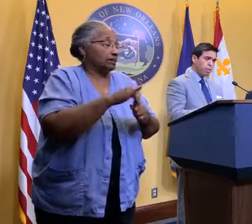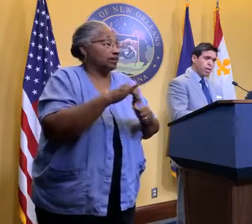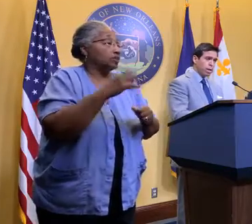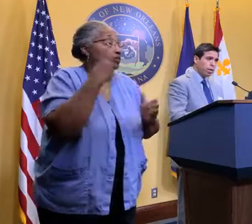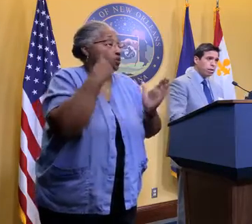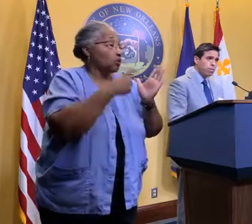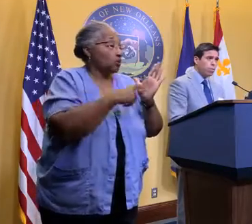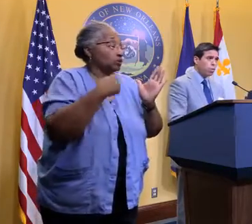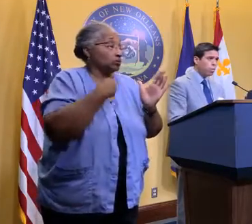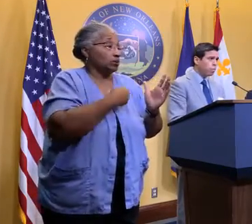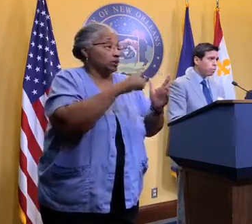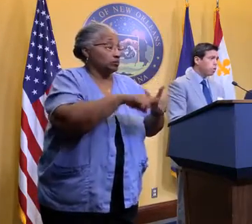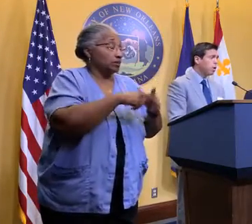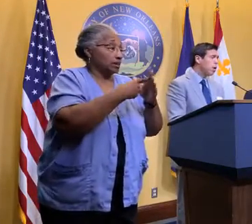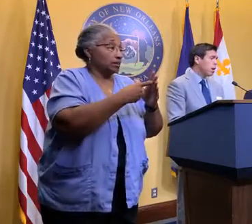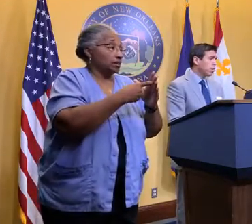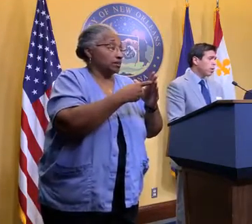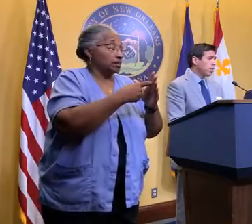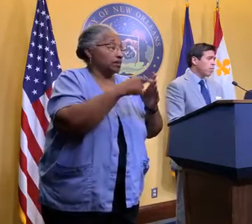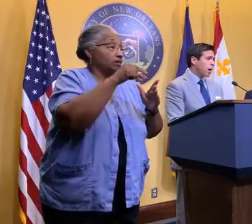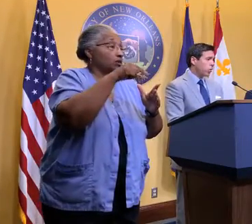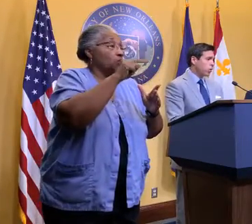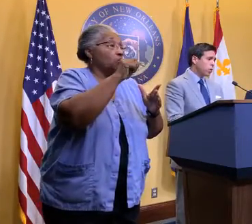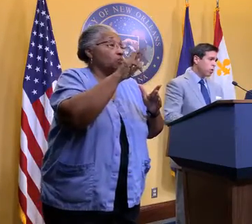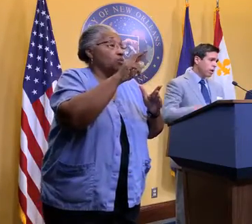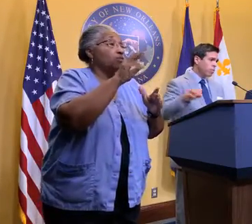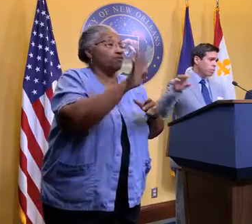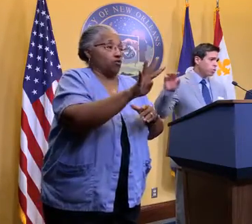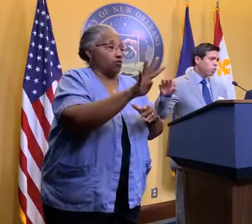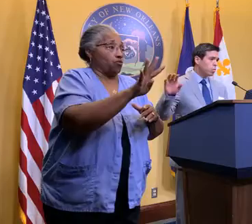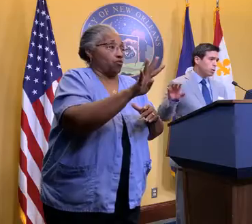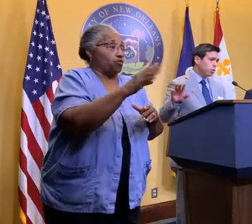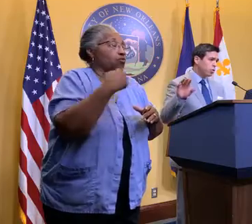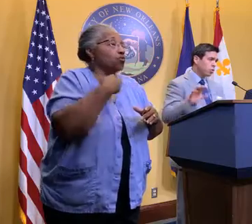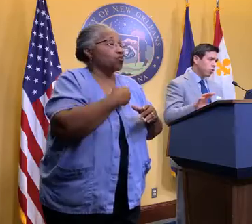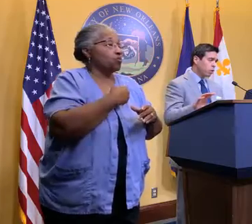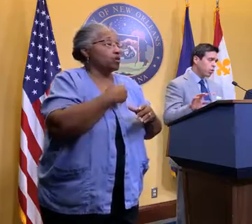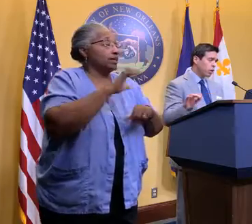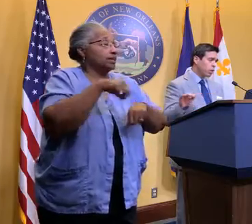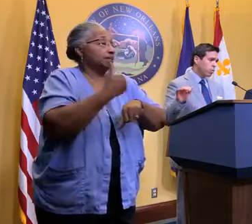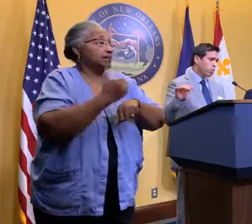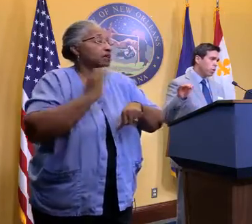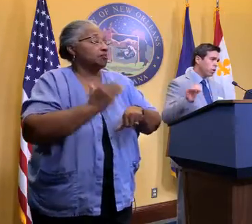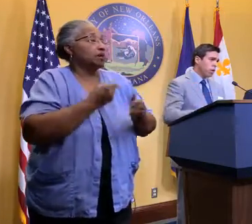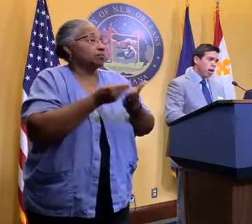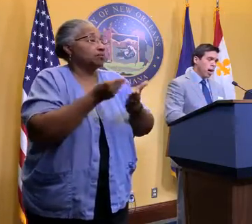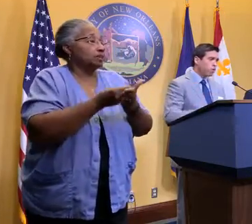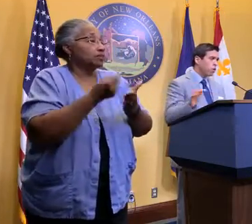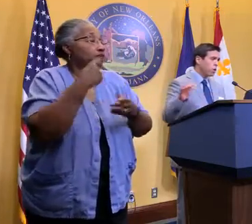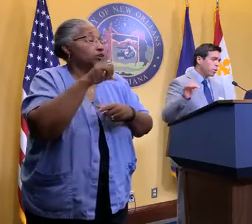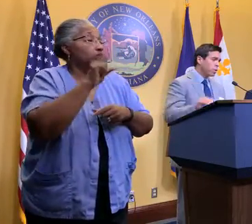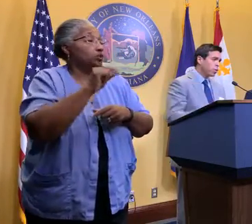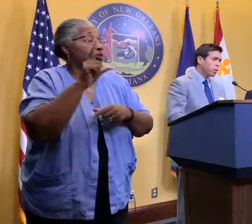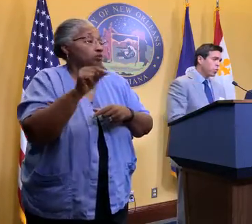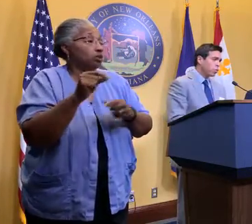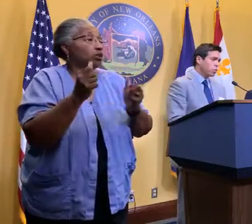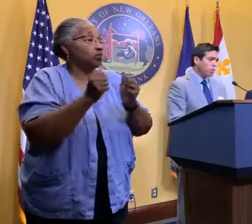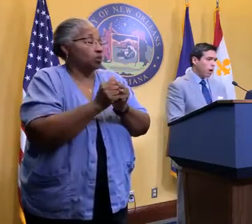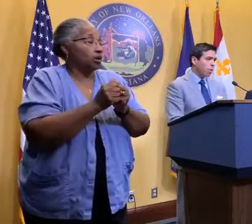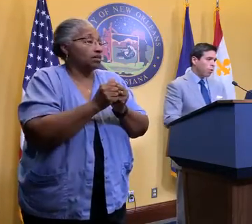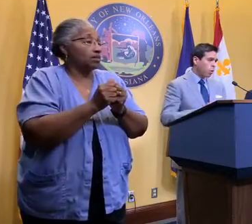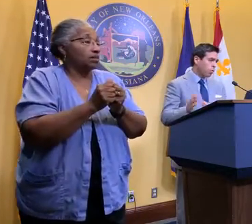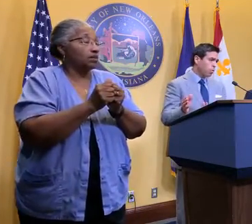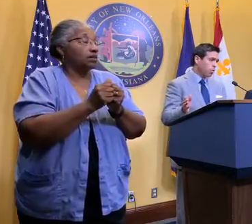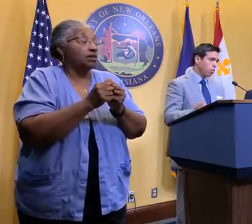we're the beginning of Q4, and we had imagined and we have built our budget for 2020 with the astronomical